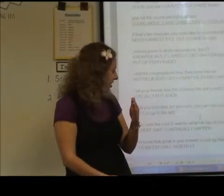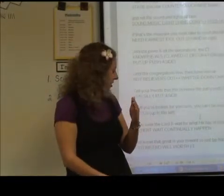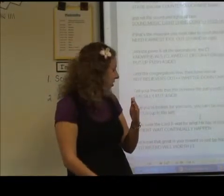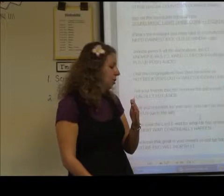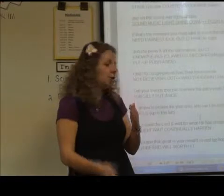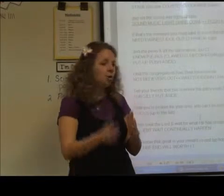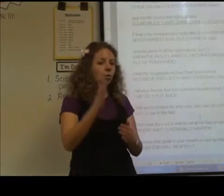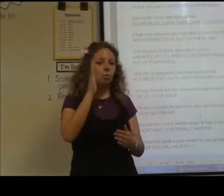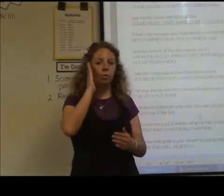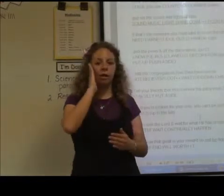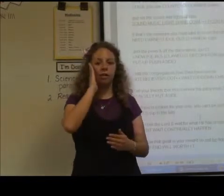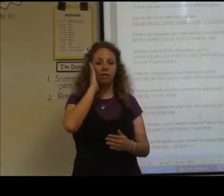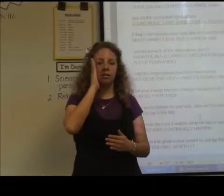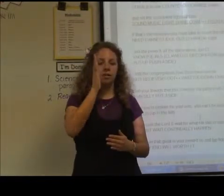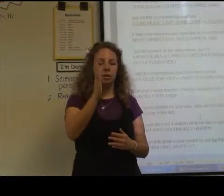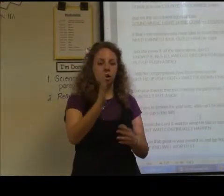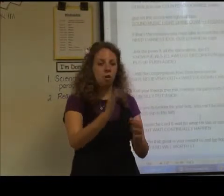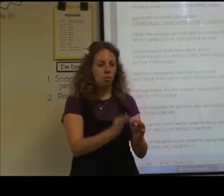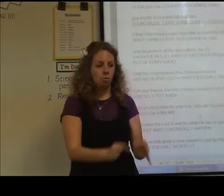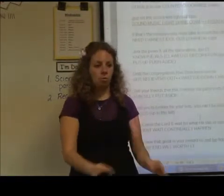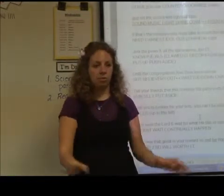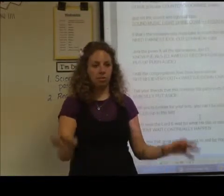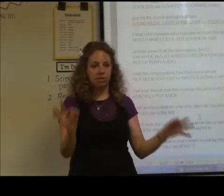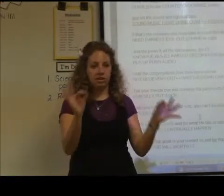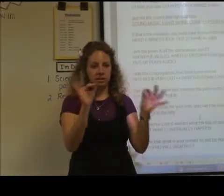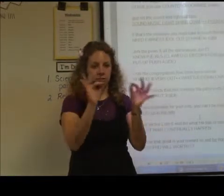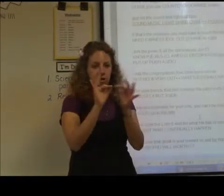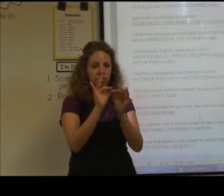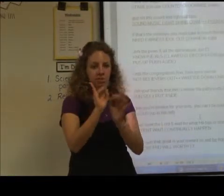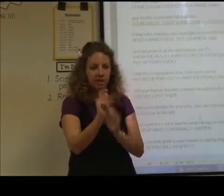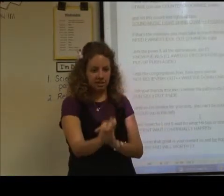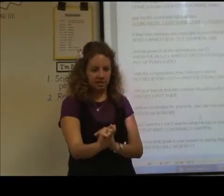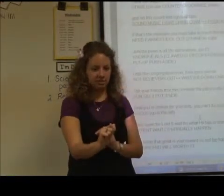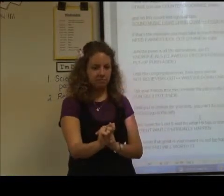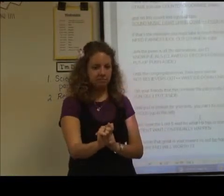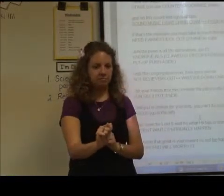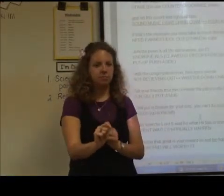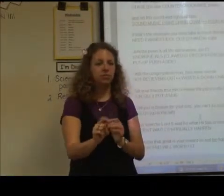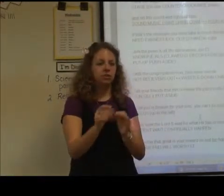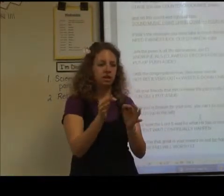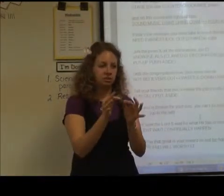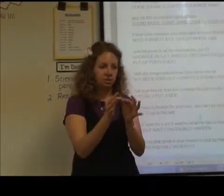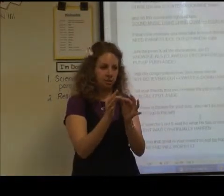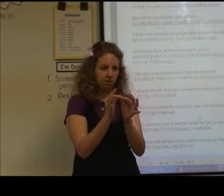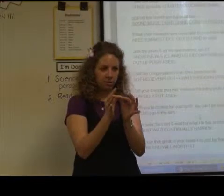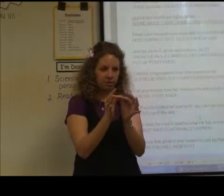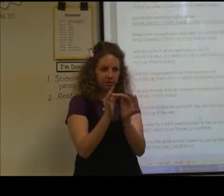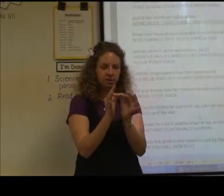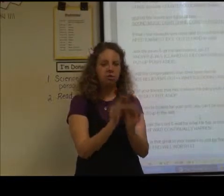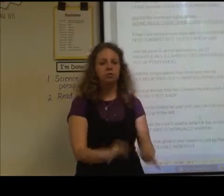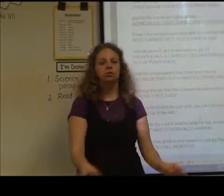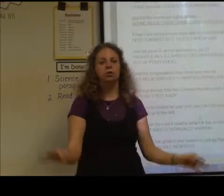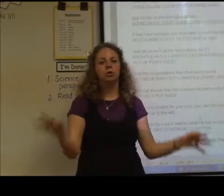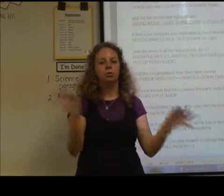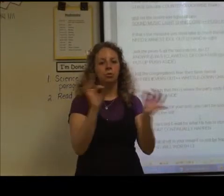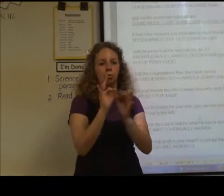tonight, will, worth it. Worth it. So you'll actually spell it. So